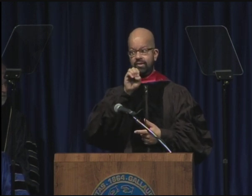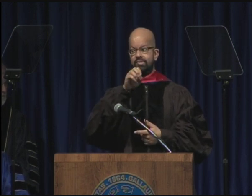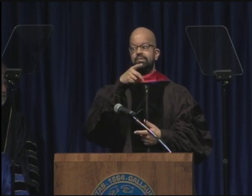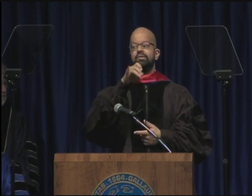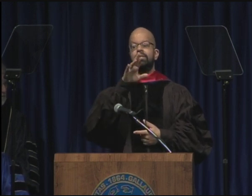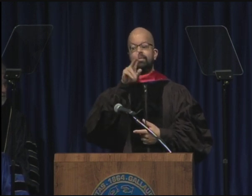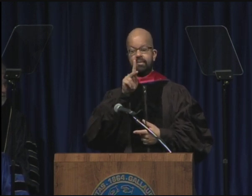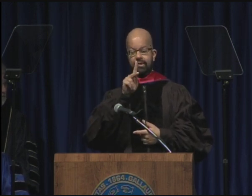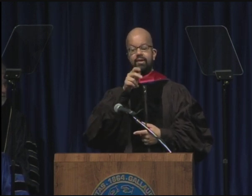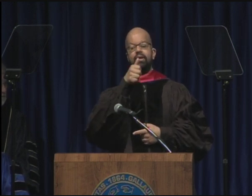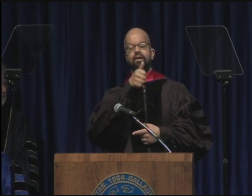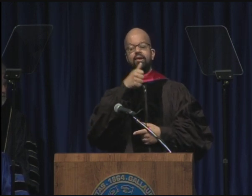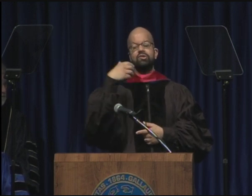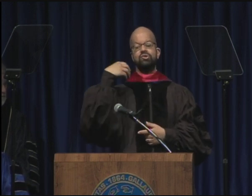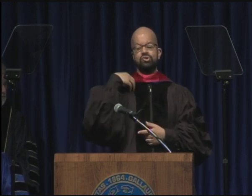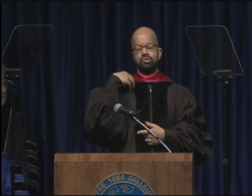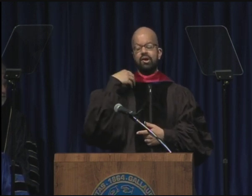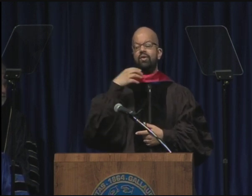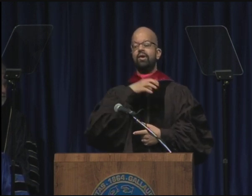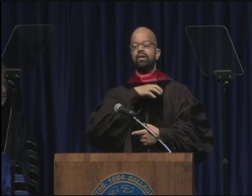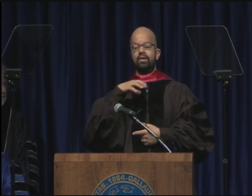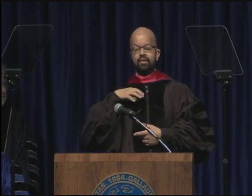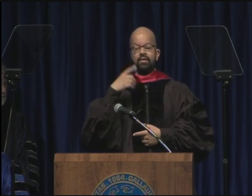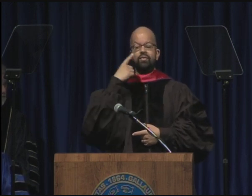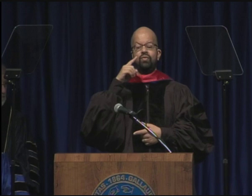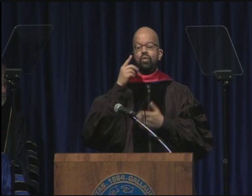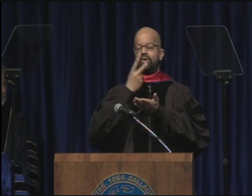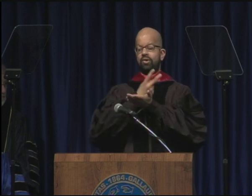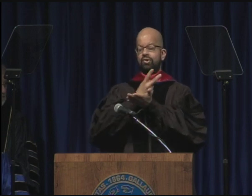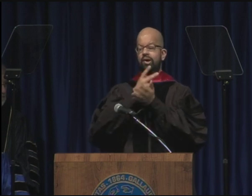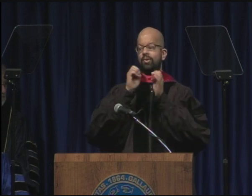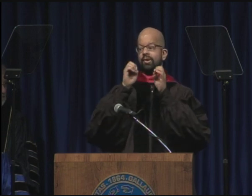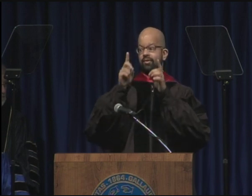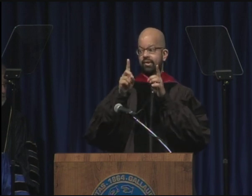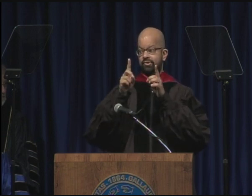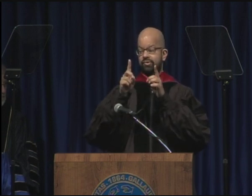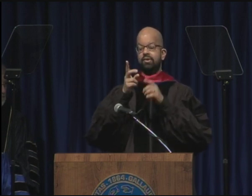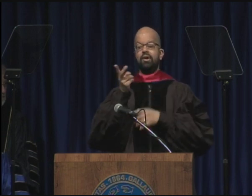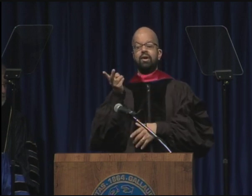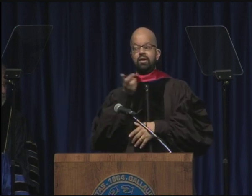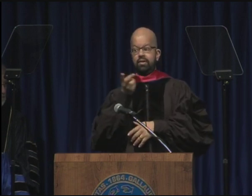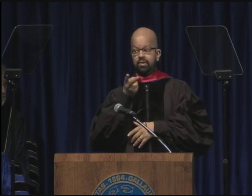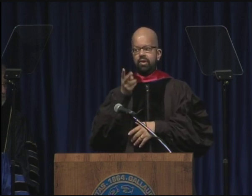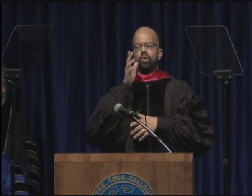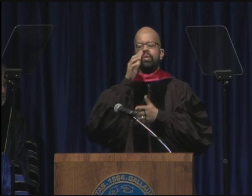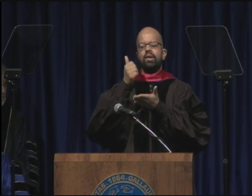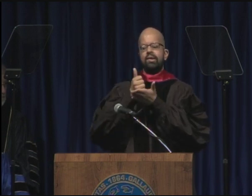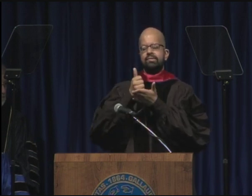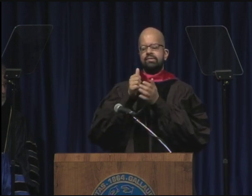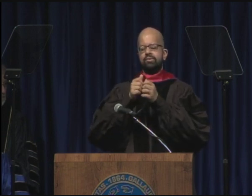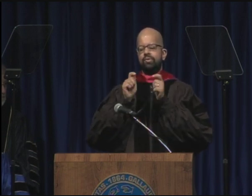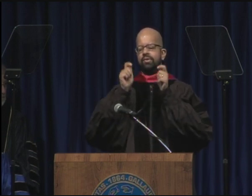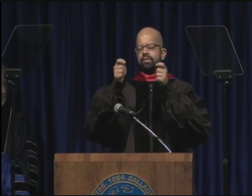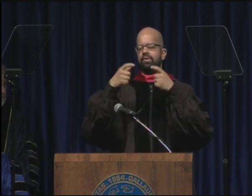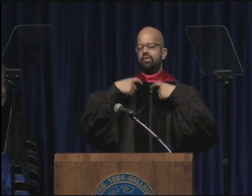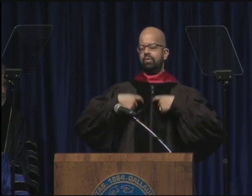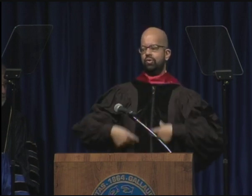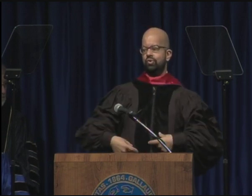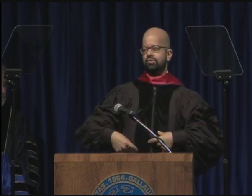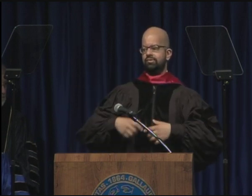and Dr. Lawrence Pick, Chair, Council on Graduate Education, who will assist in the presentation of